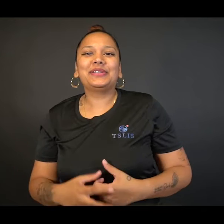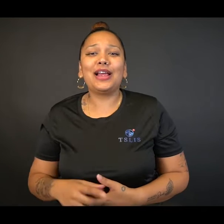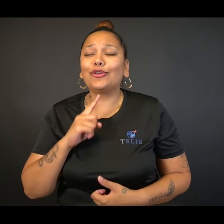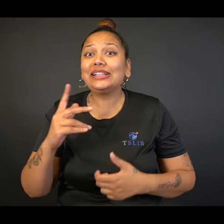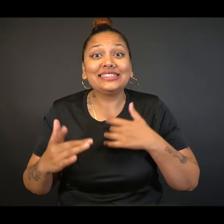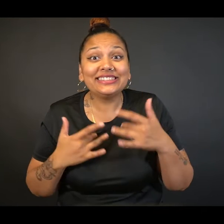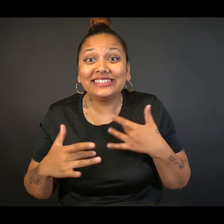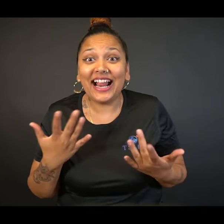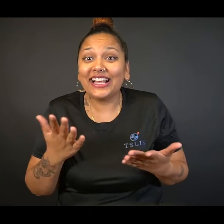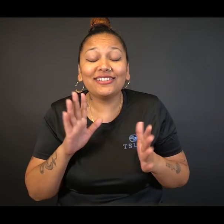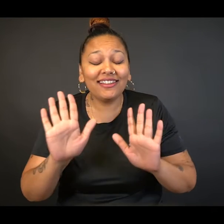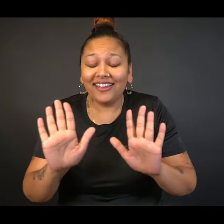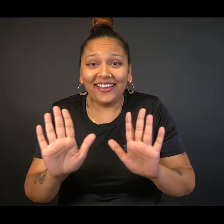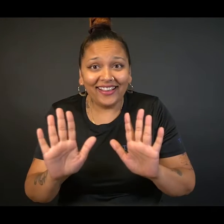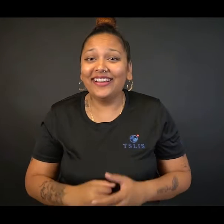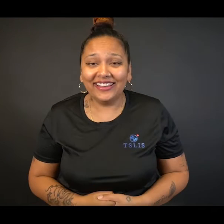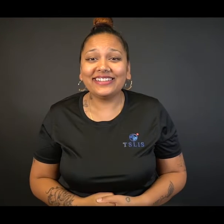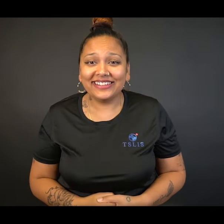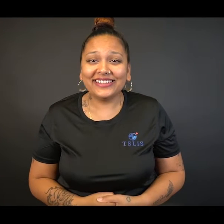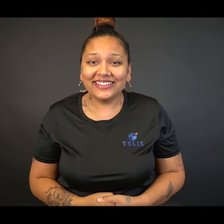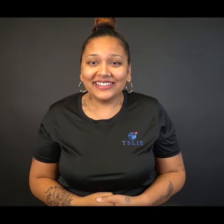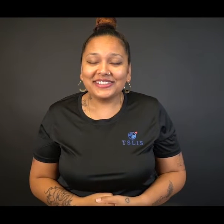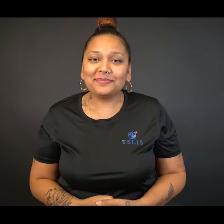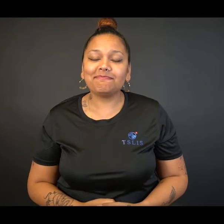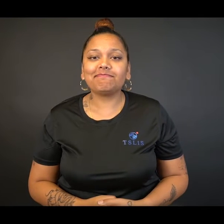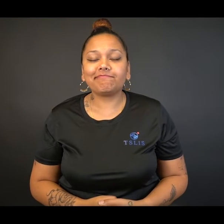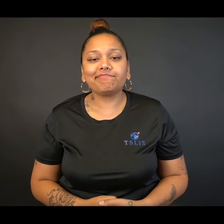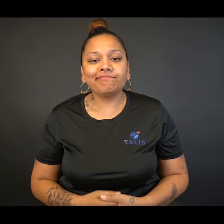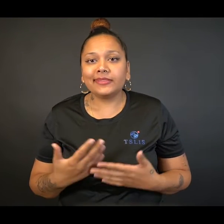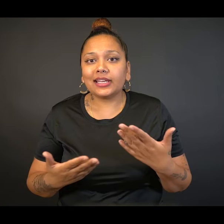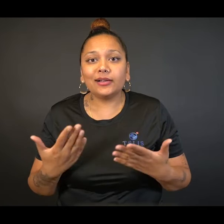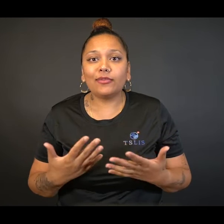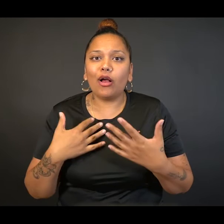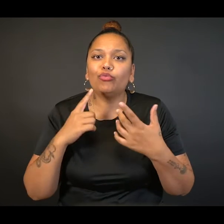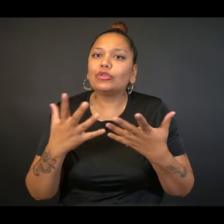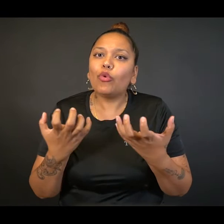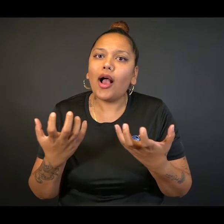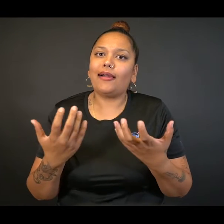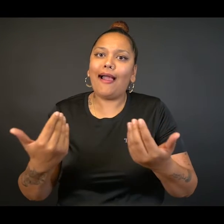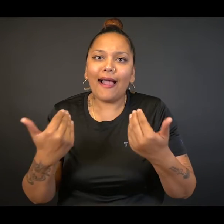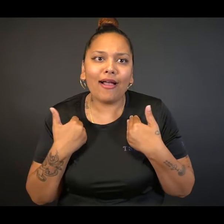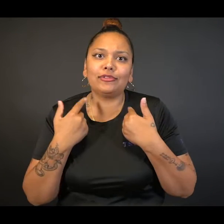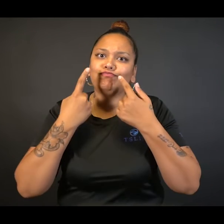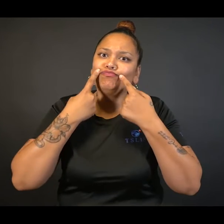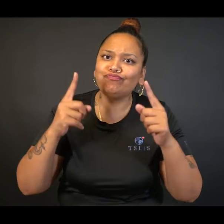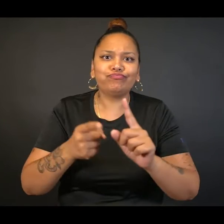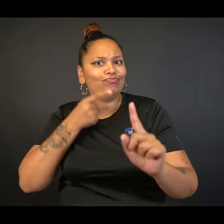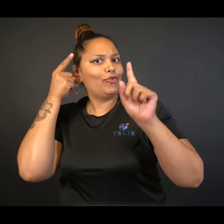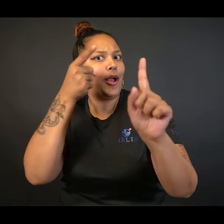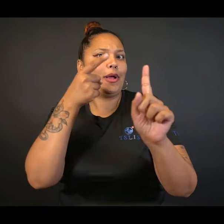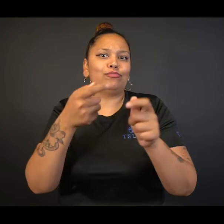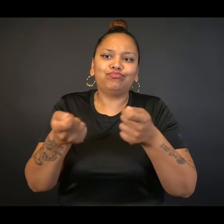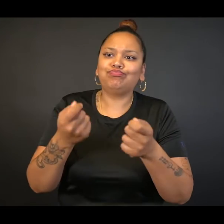you can that you want, that you can have, and that you can manage on your own. Like, it just feels liberating.